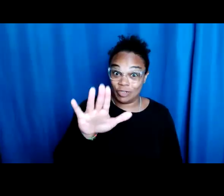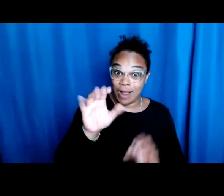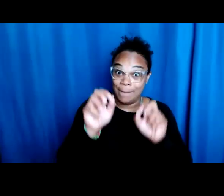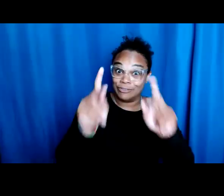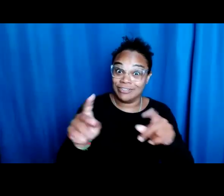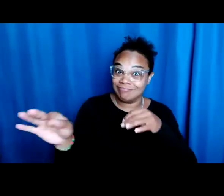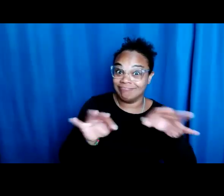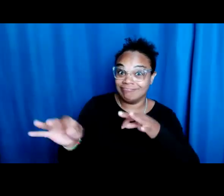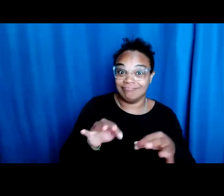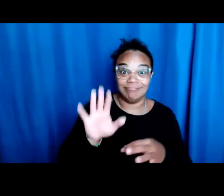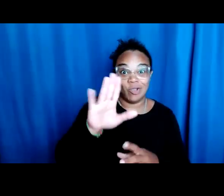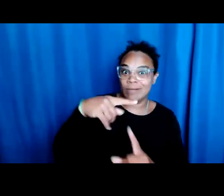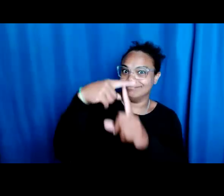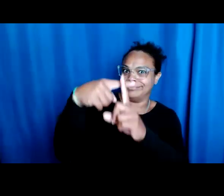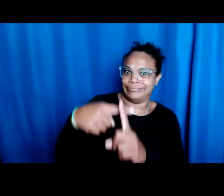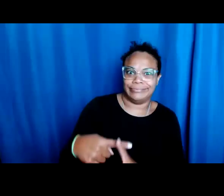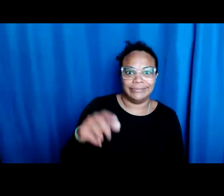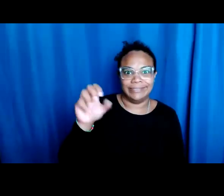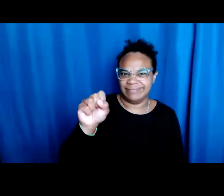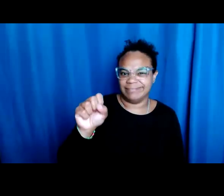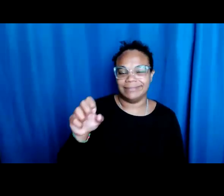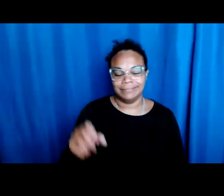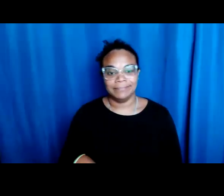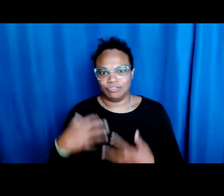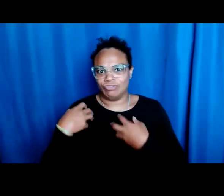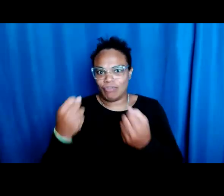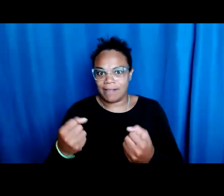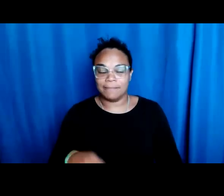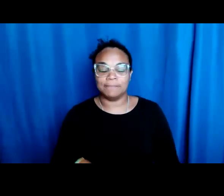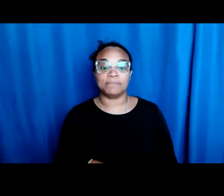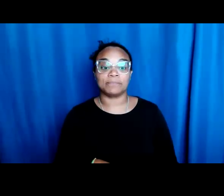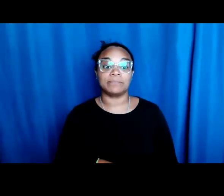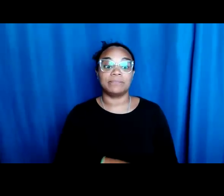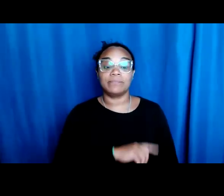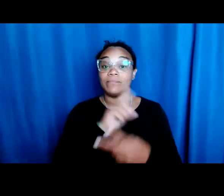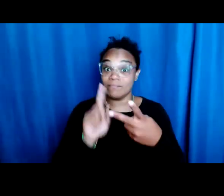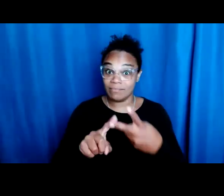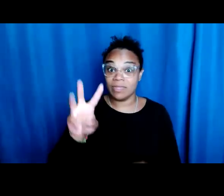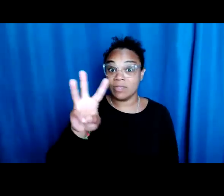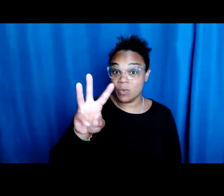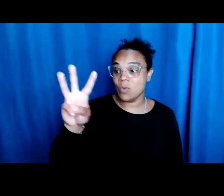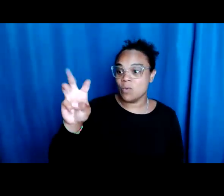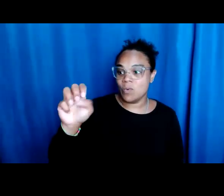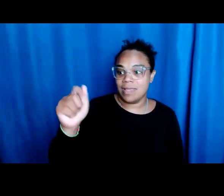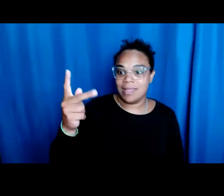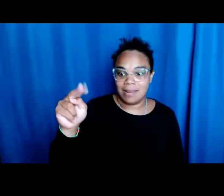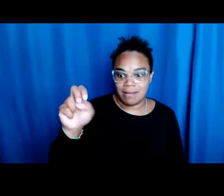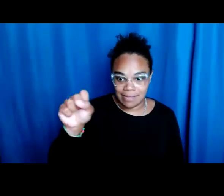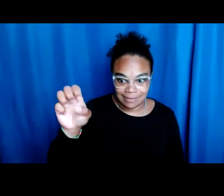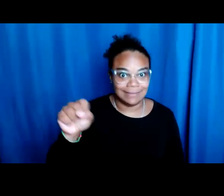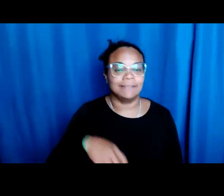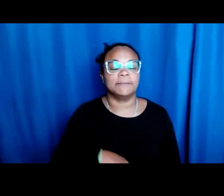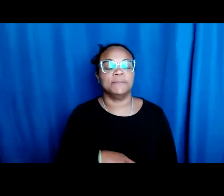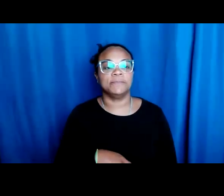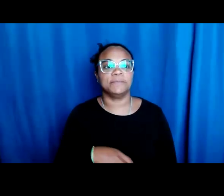your strengths, but you also need to be prepared to talk about your weaknesses. You need to